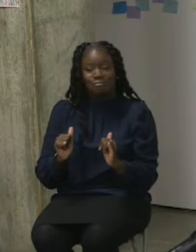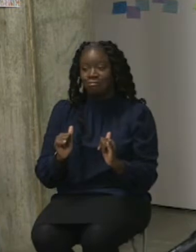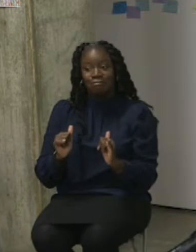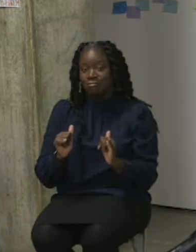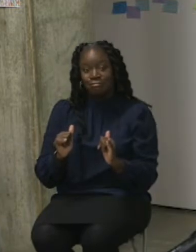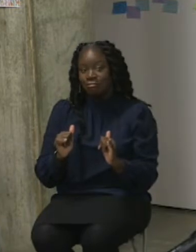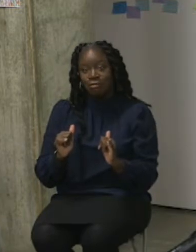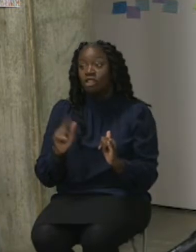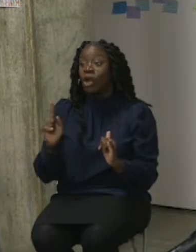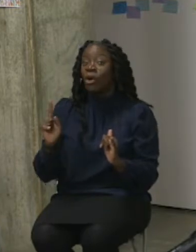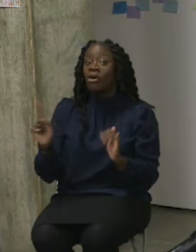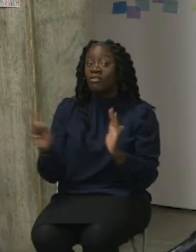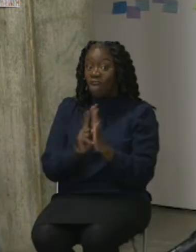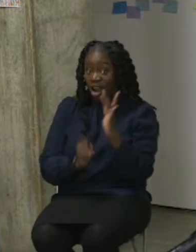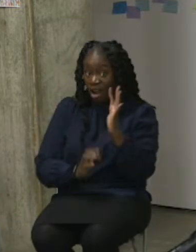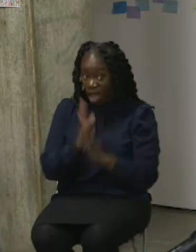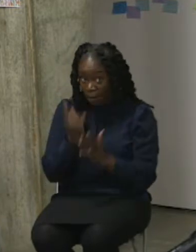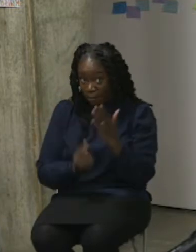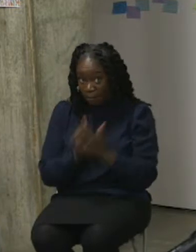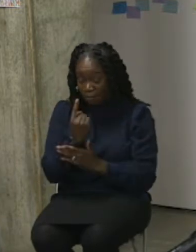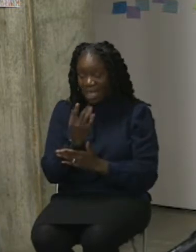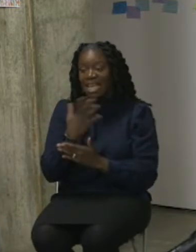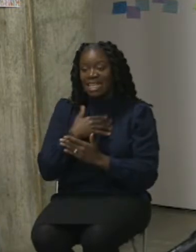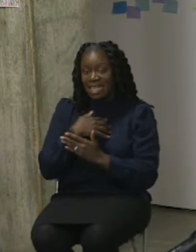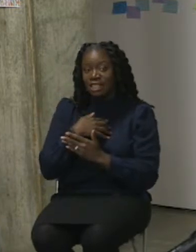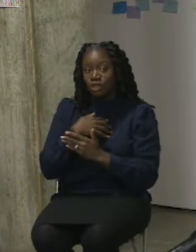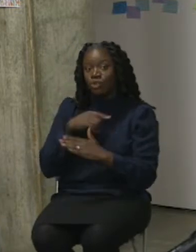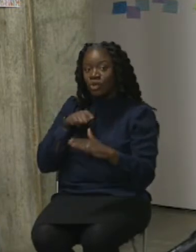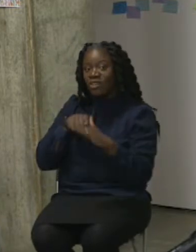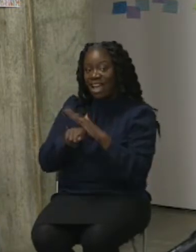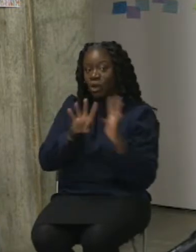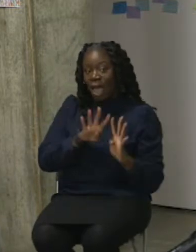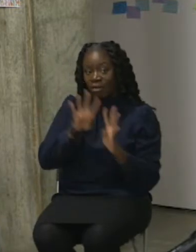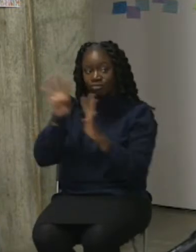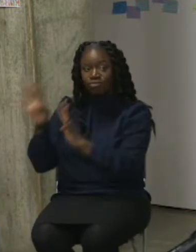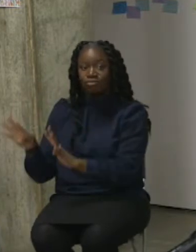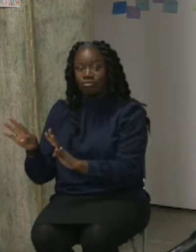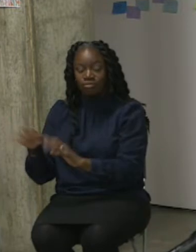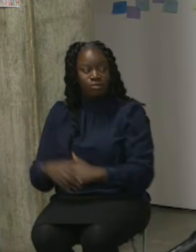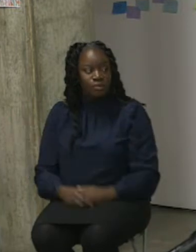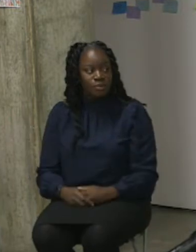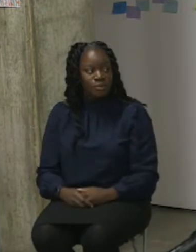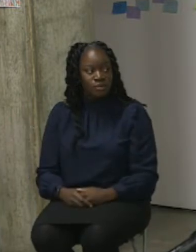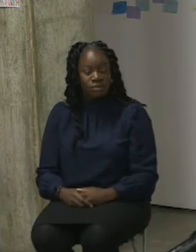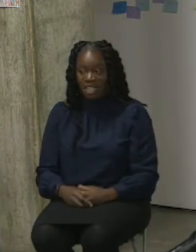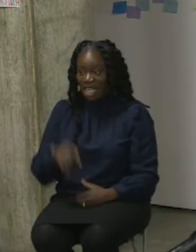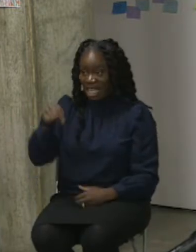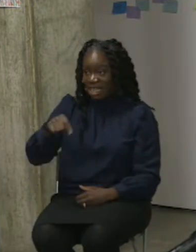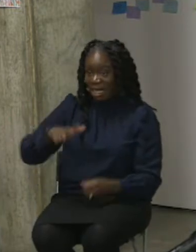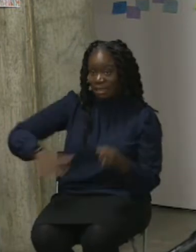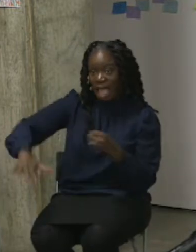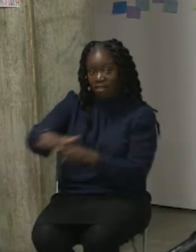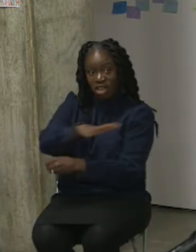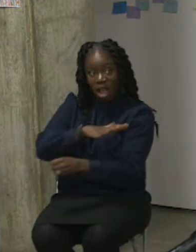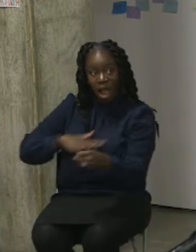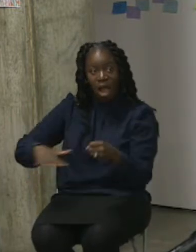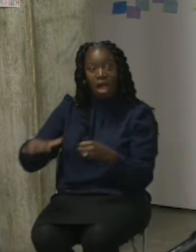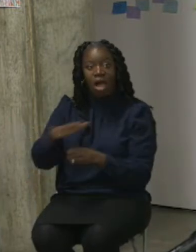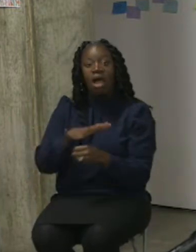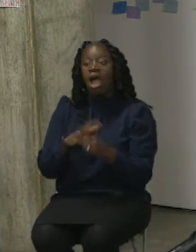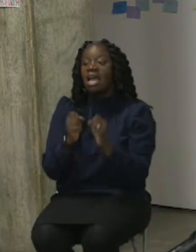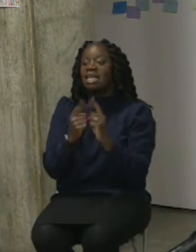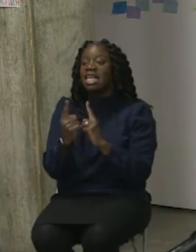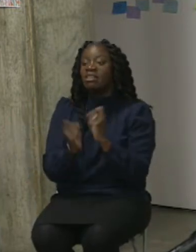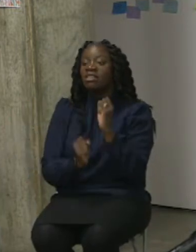hear one, we'll just need to evacuate the building. If you're in this space, then the